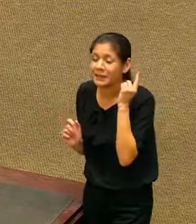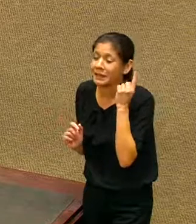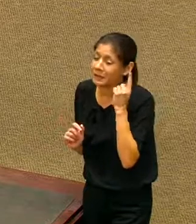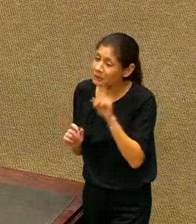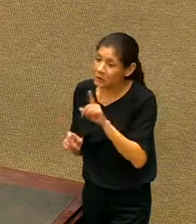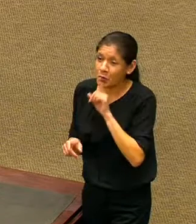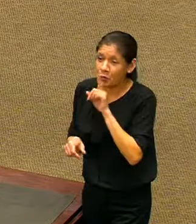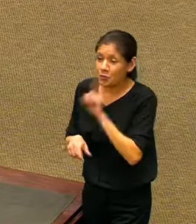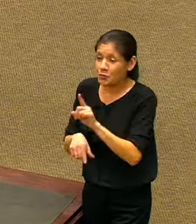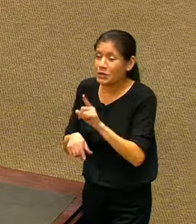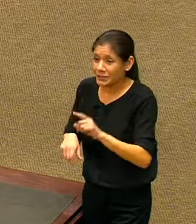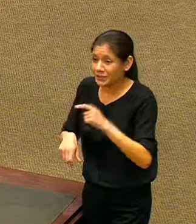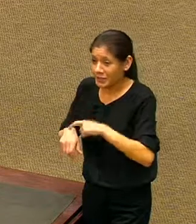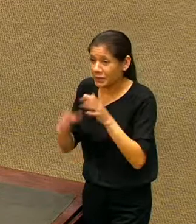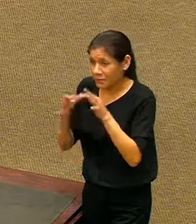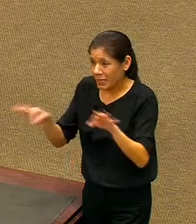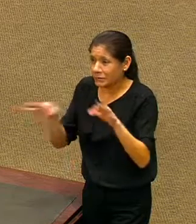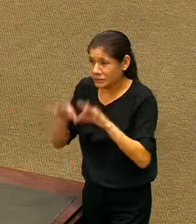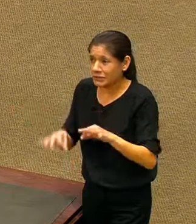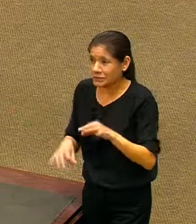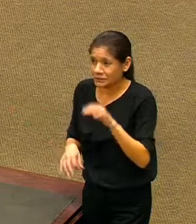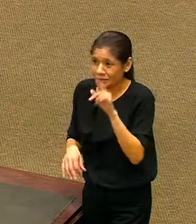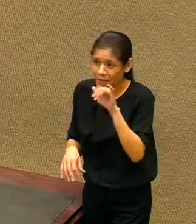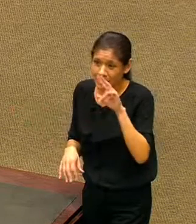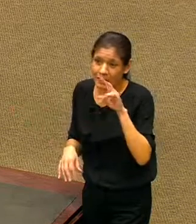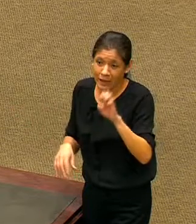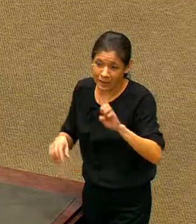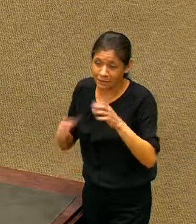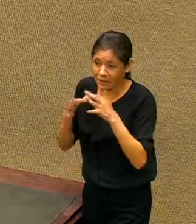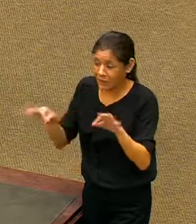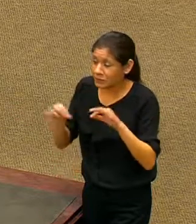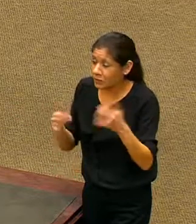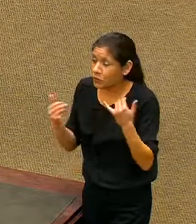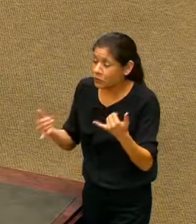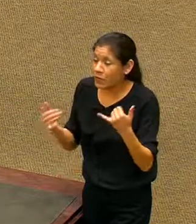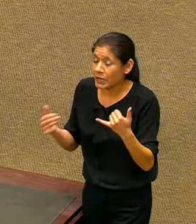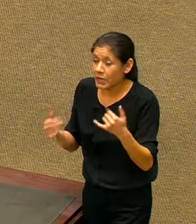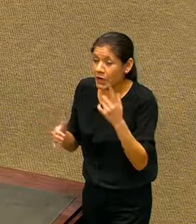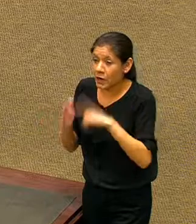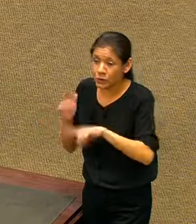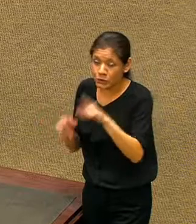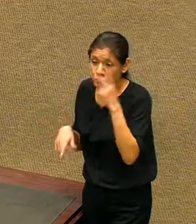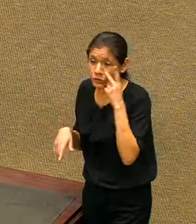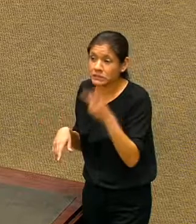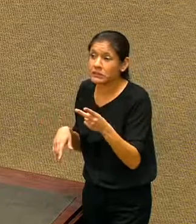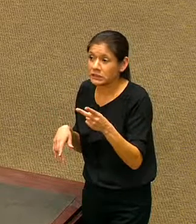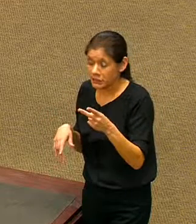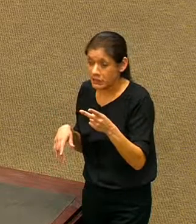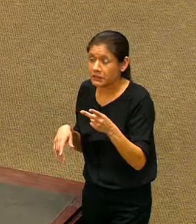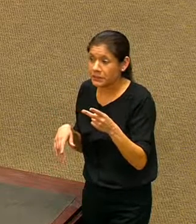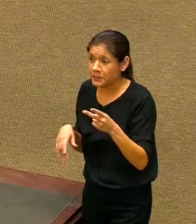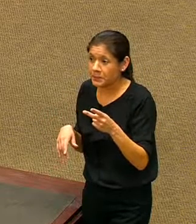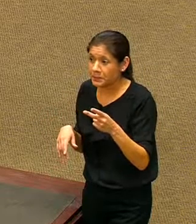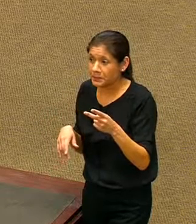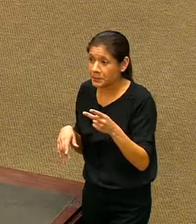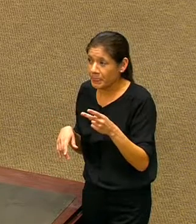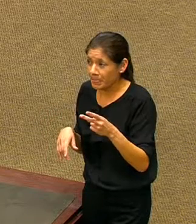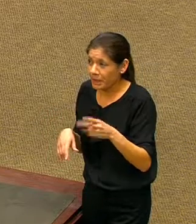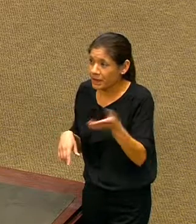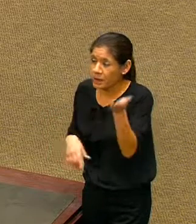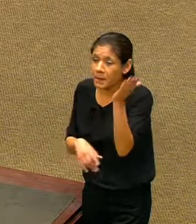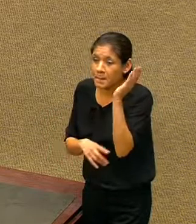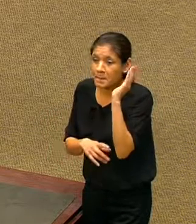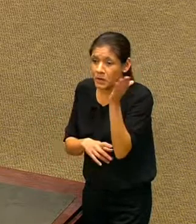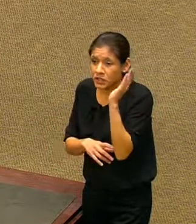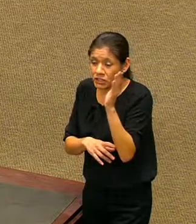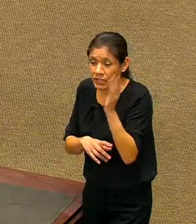have real-time captioning. So right now, one of the things you're seeing is the presentation